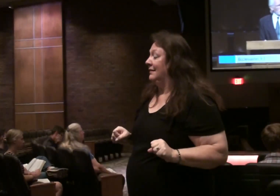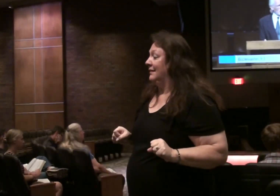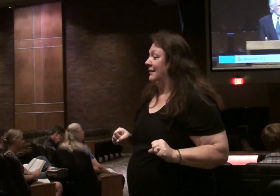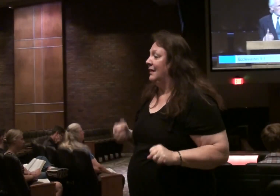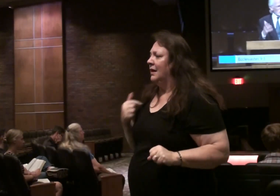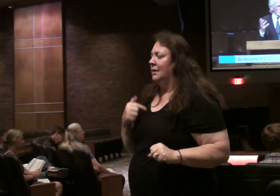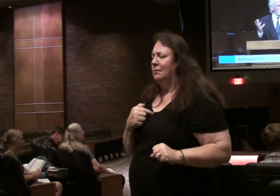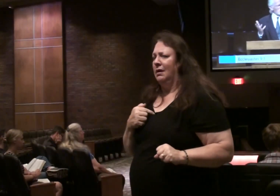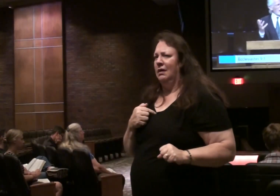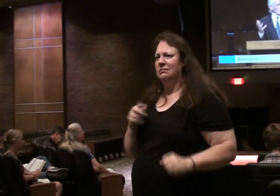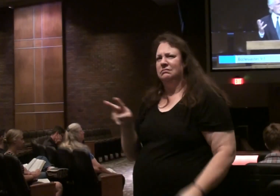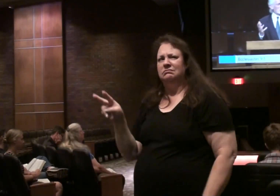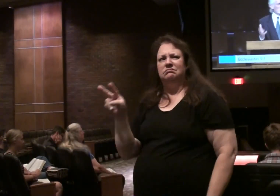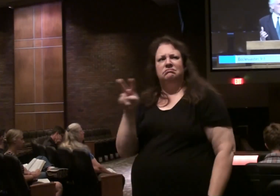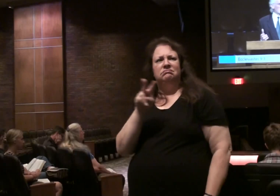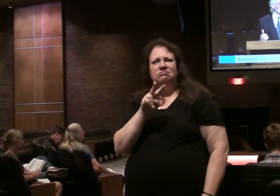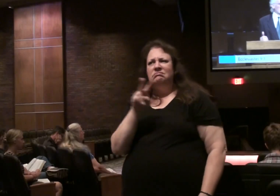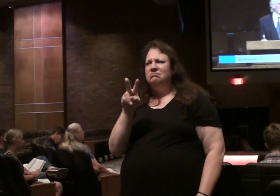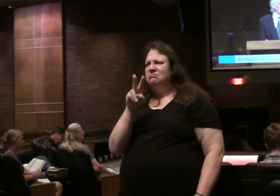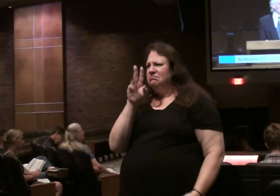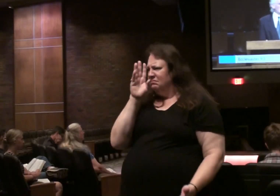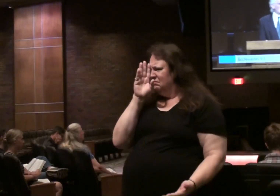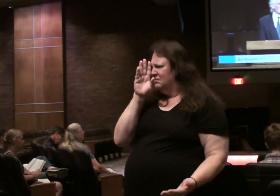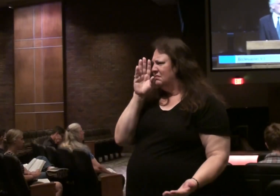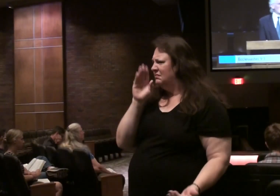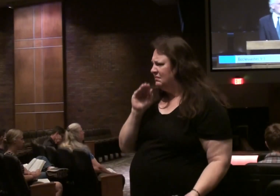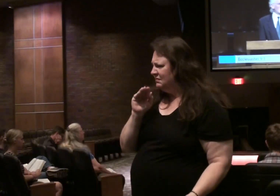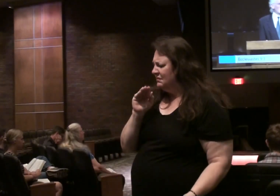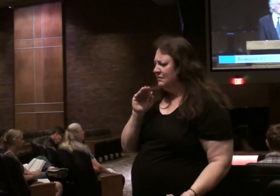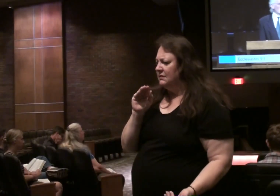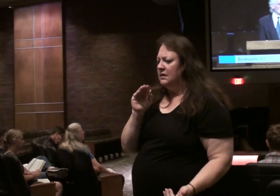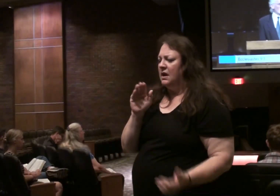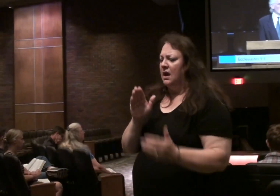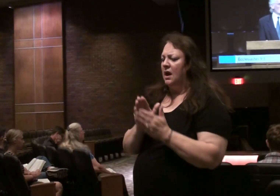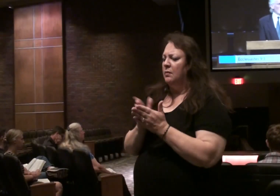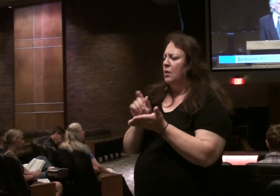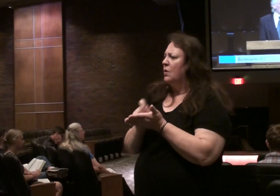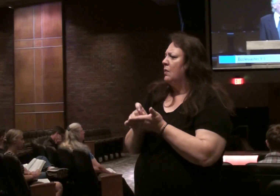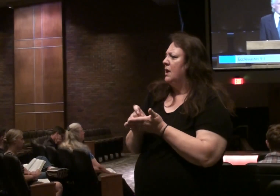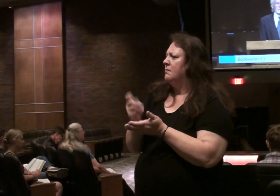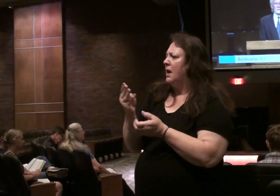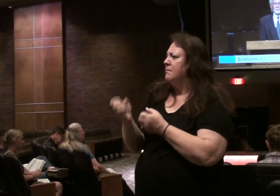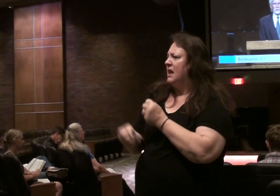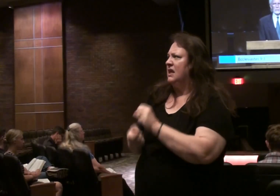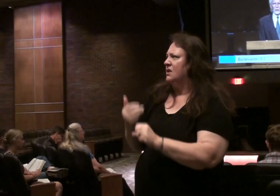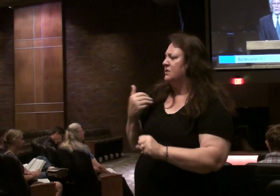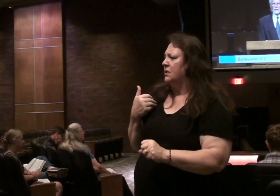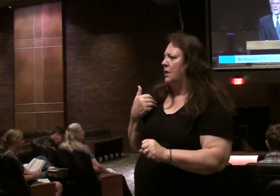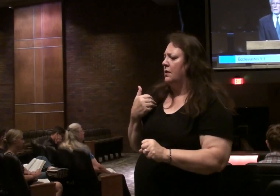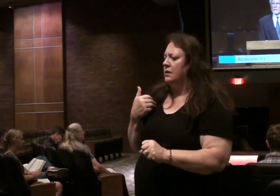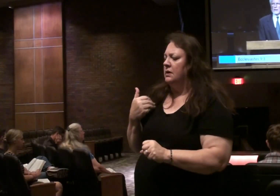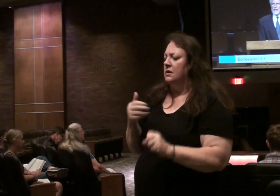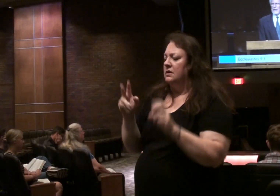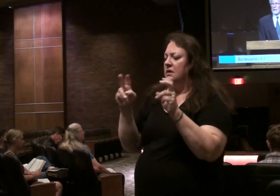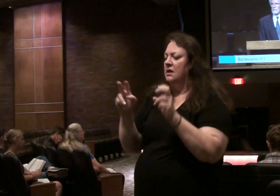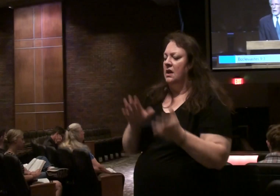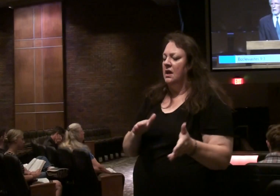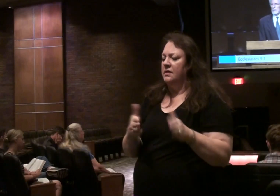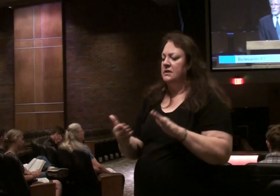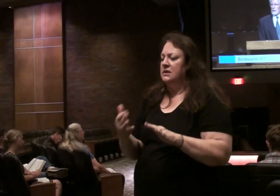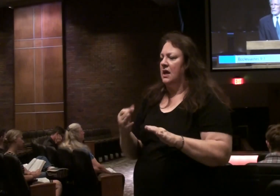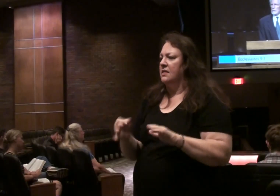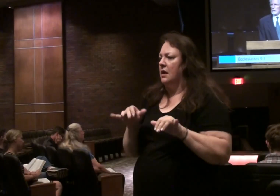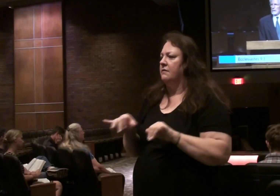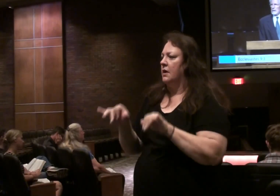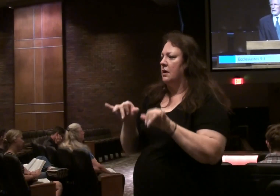But we begin to look and expect. There was a book written a number of years ago by an unbeliever. It was titled The Death of